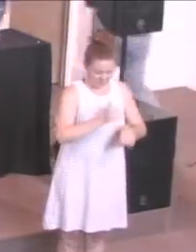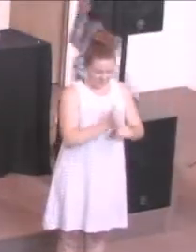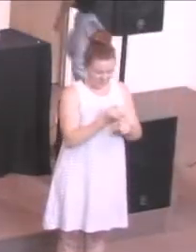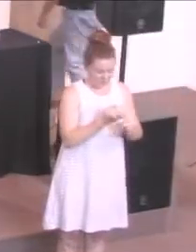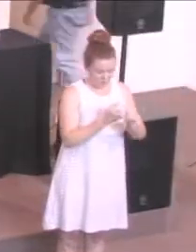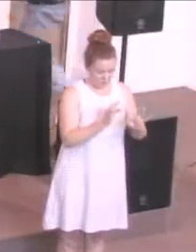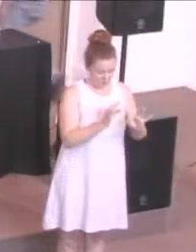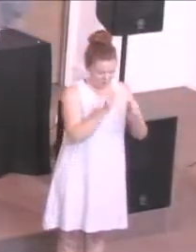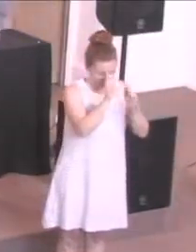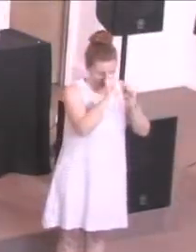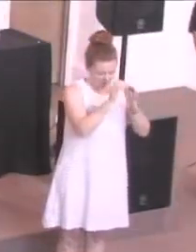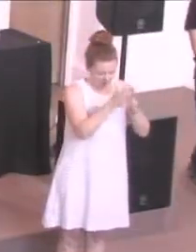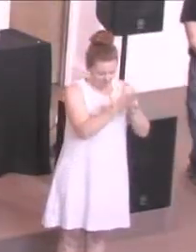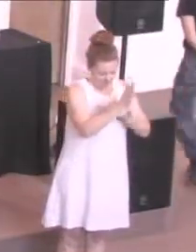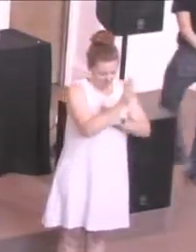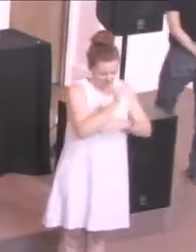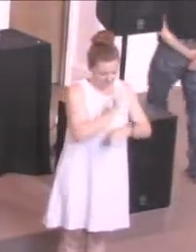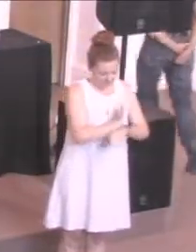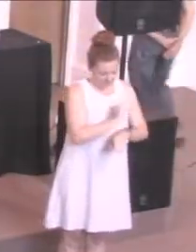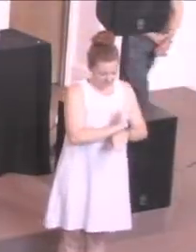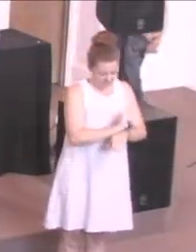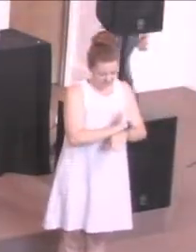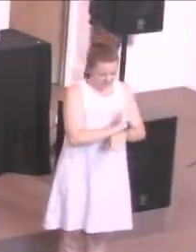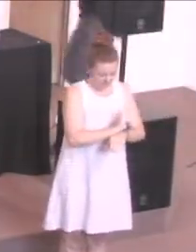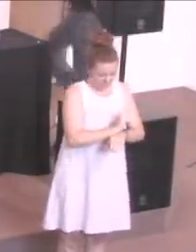Father God, tonight as we,